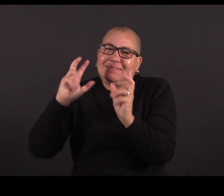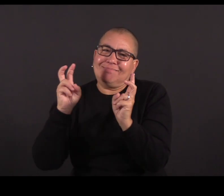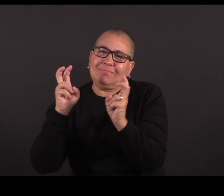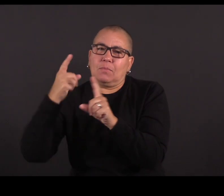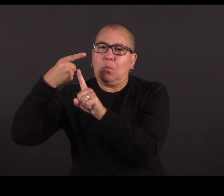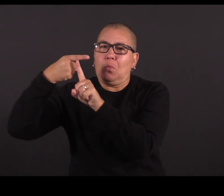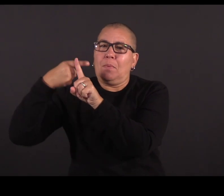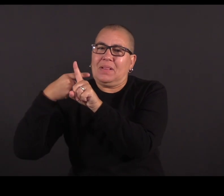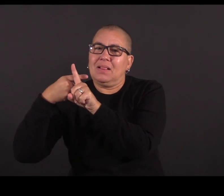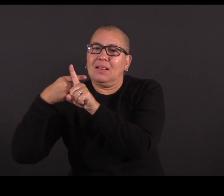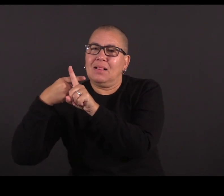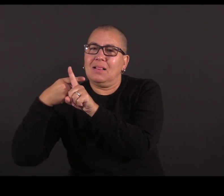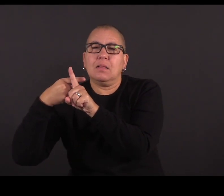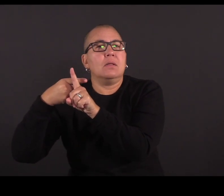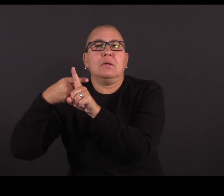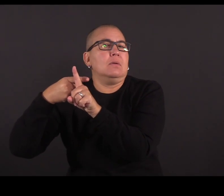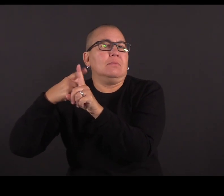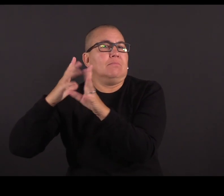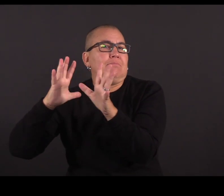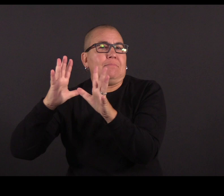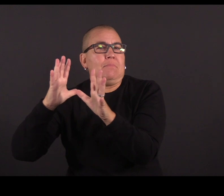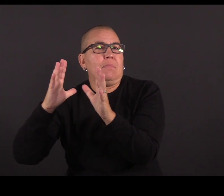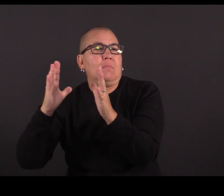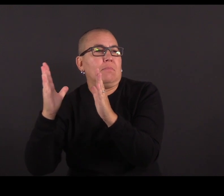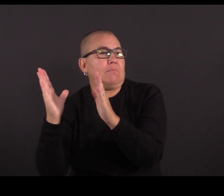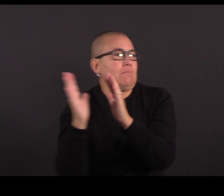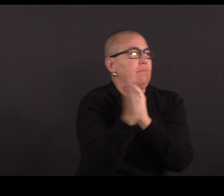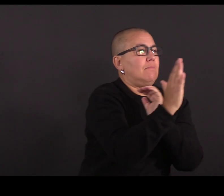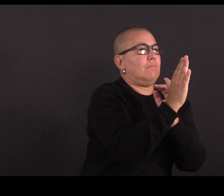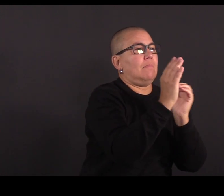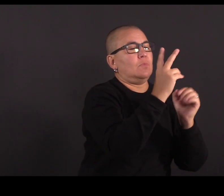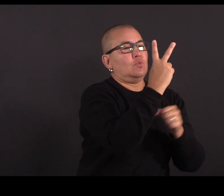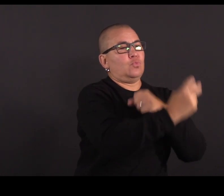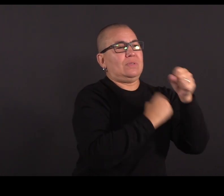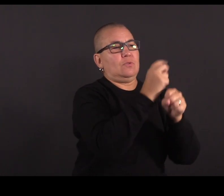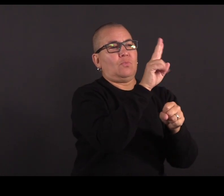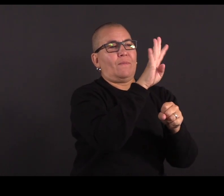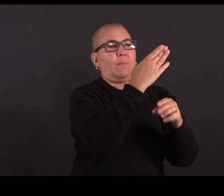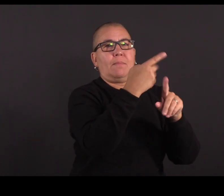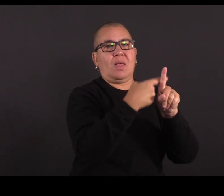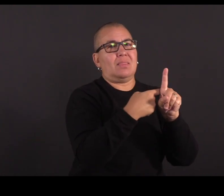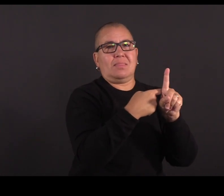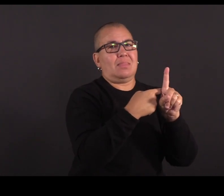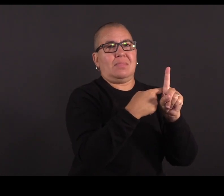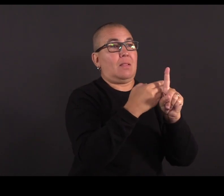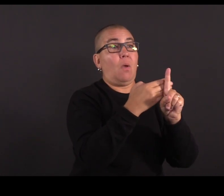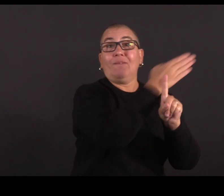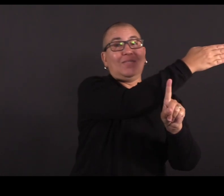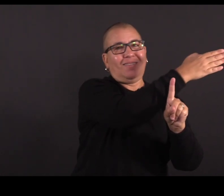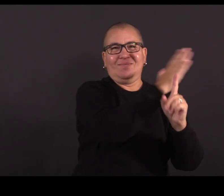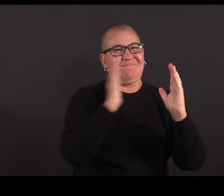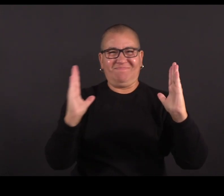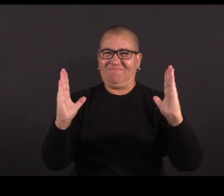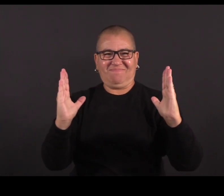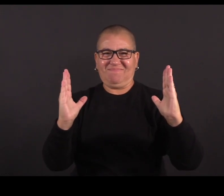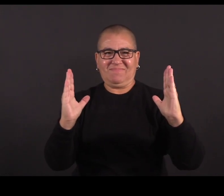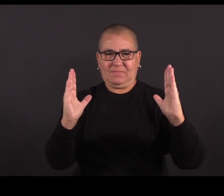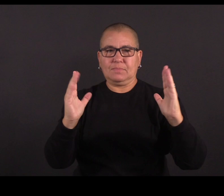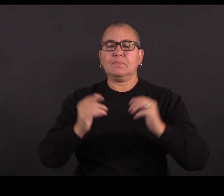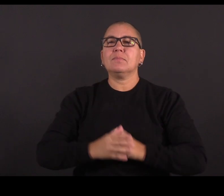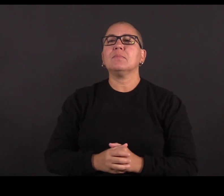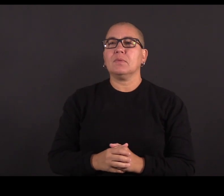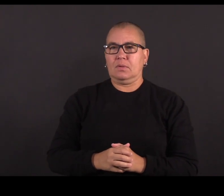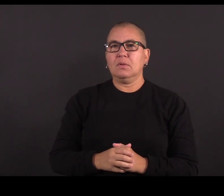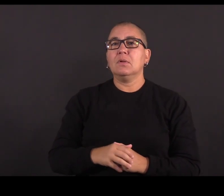than 24 months. The exception is that the programs funded through the Minnesota Transitional Housing Program